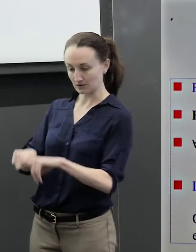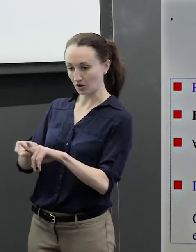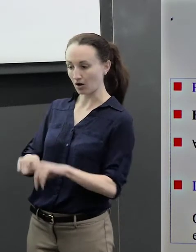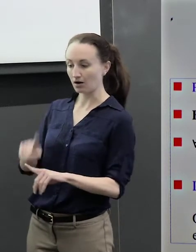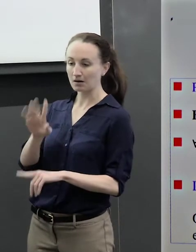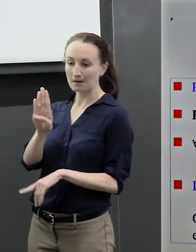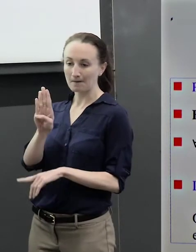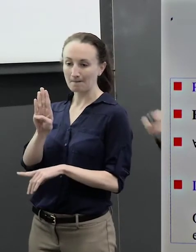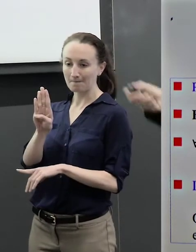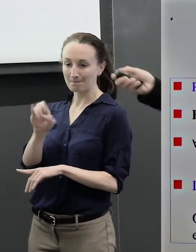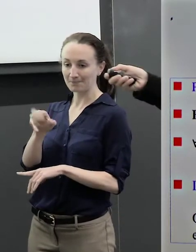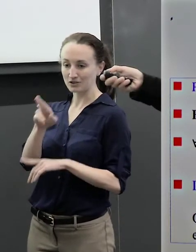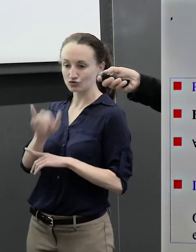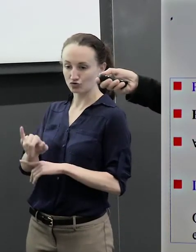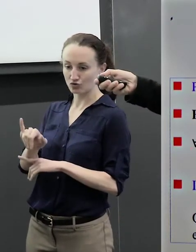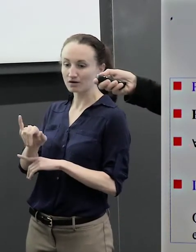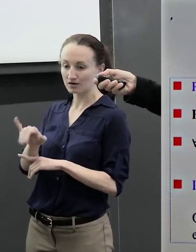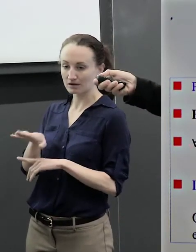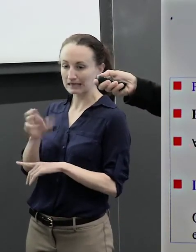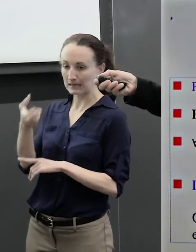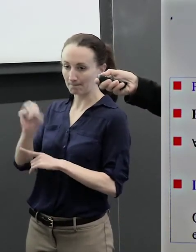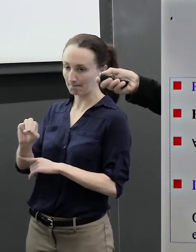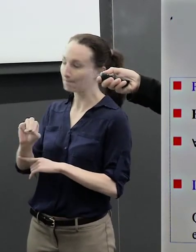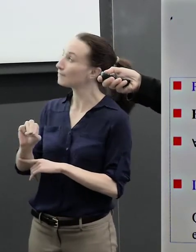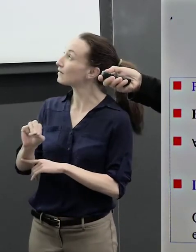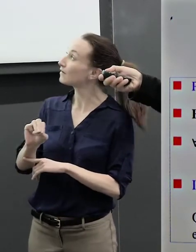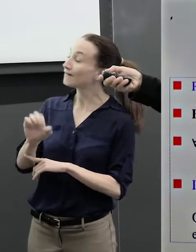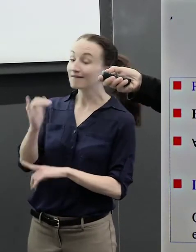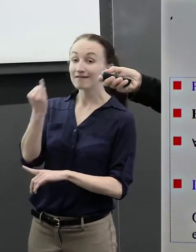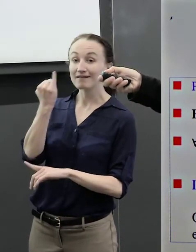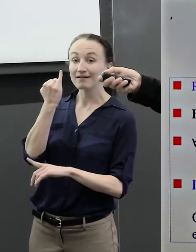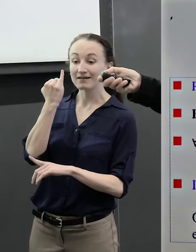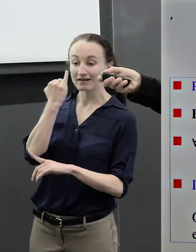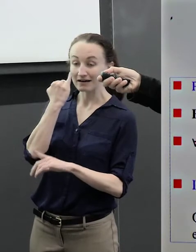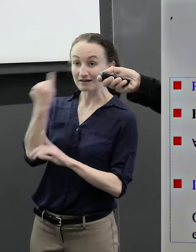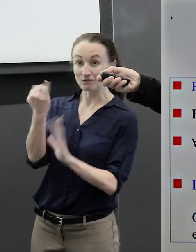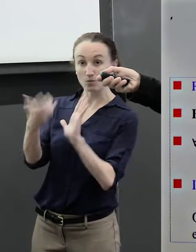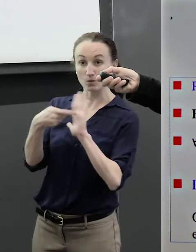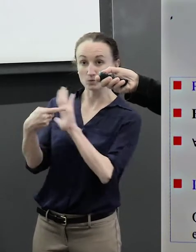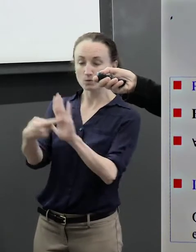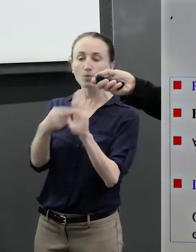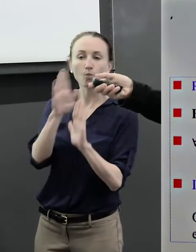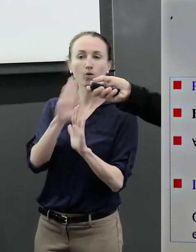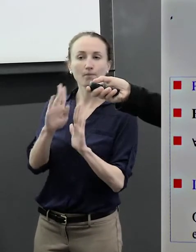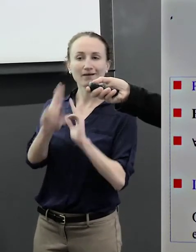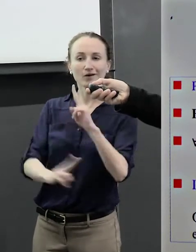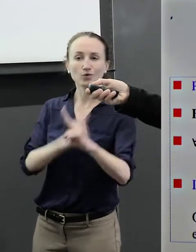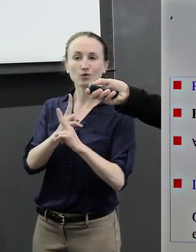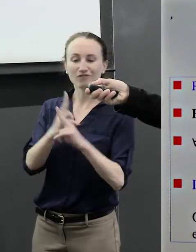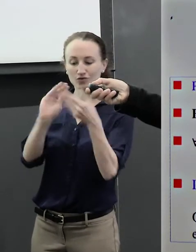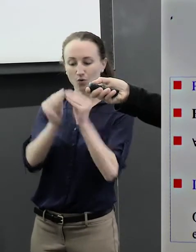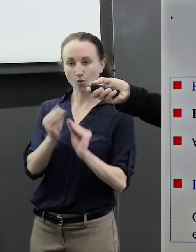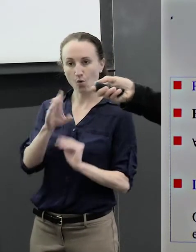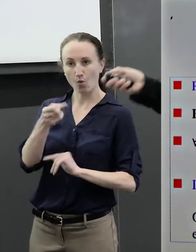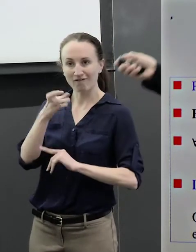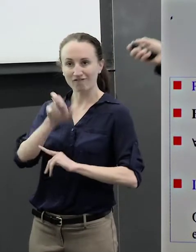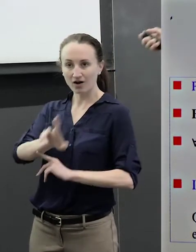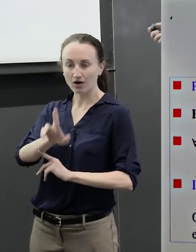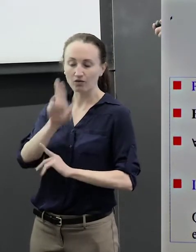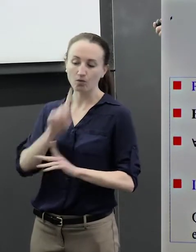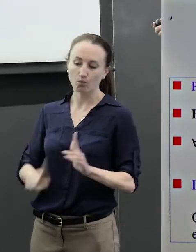a logical system, there would be a universal quantifier which introduces a certain variable